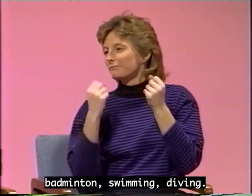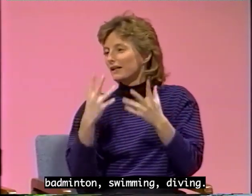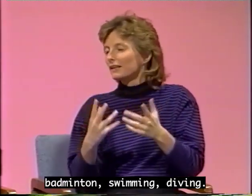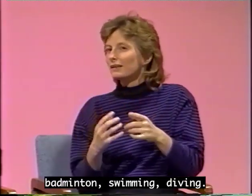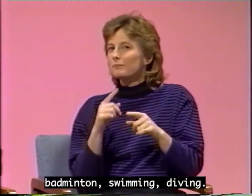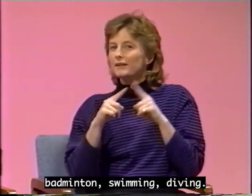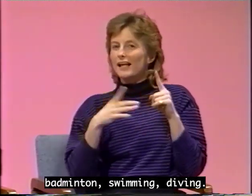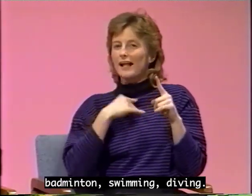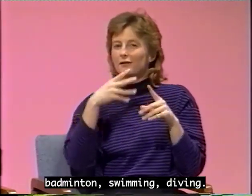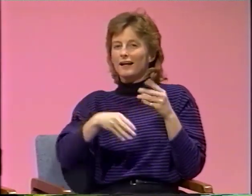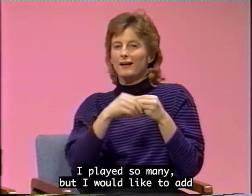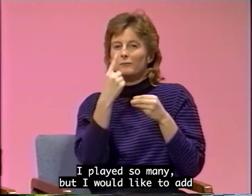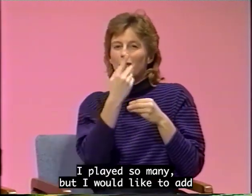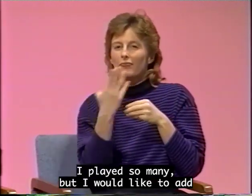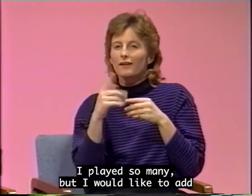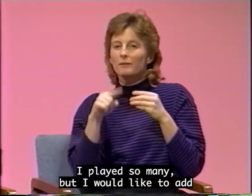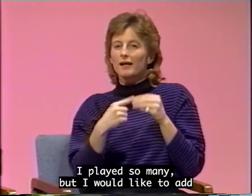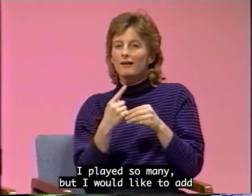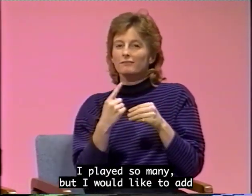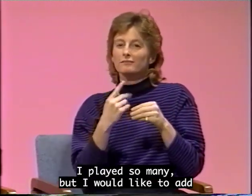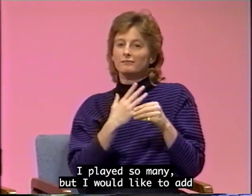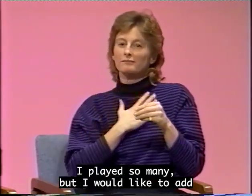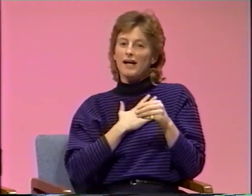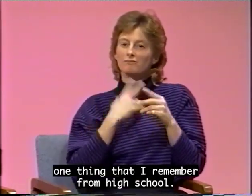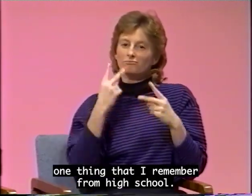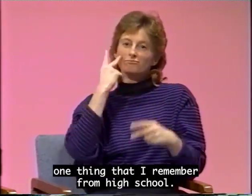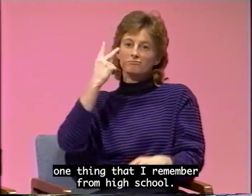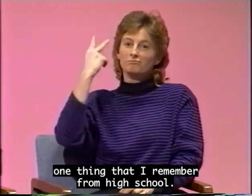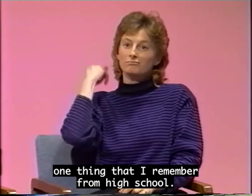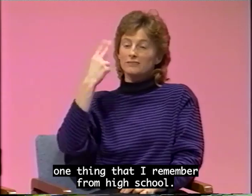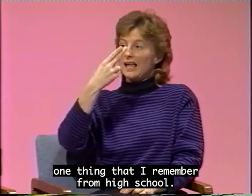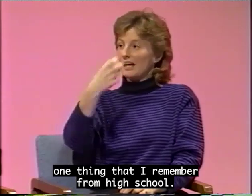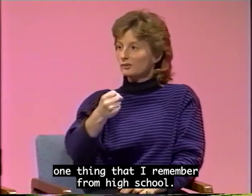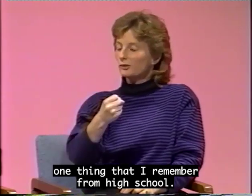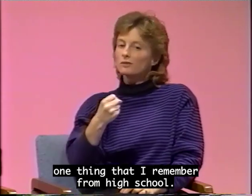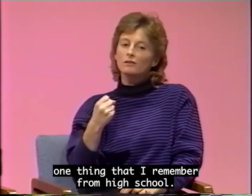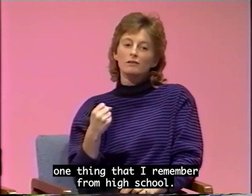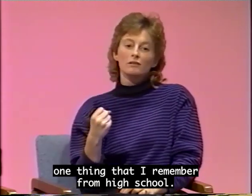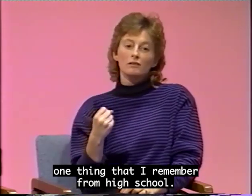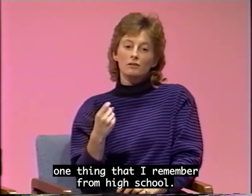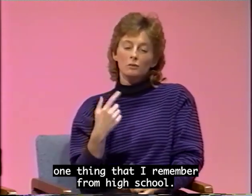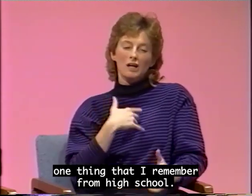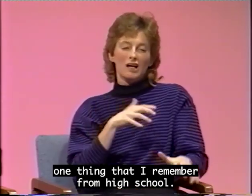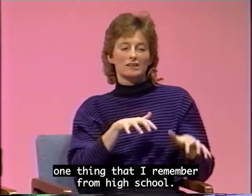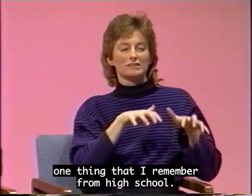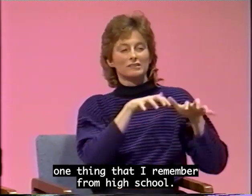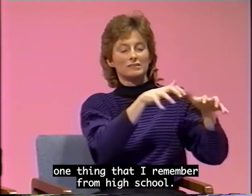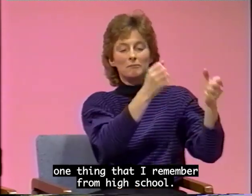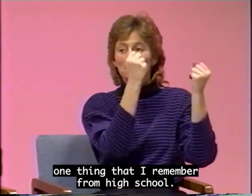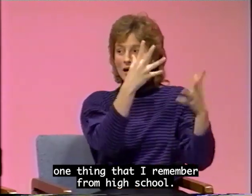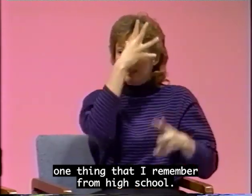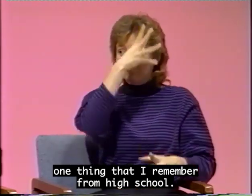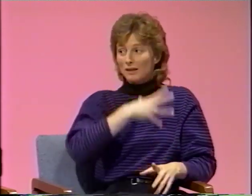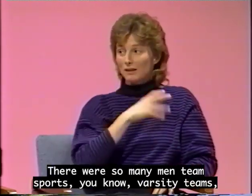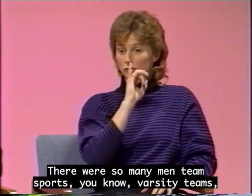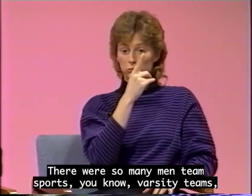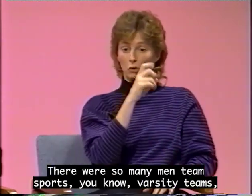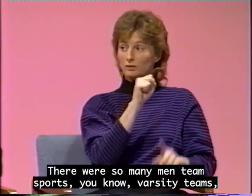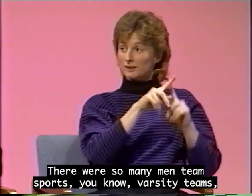diving. I played so many. But I would like to add one thing that I remember from high school. There were so many